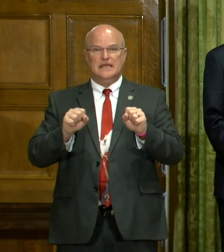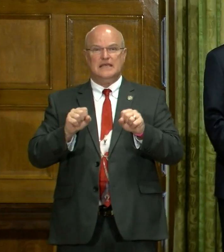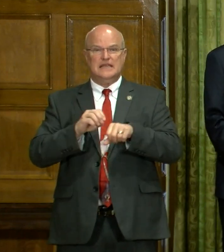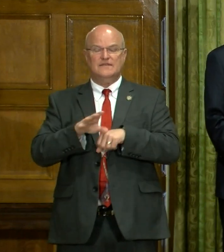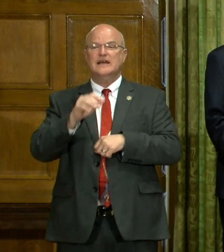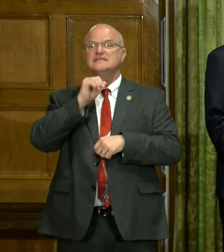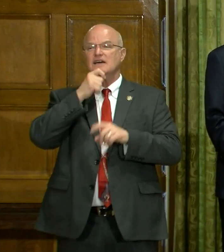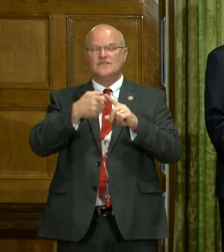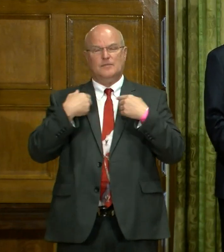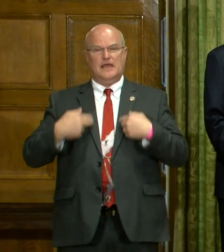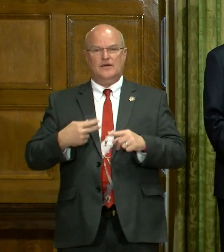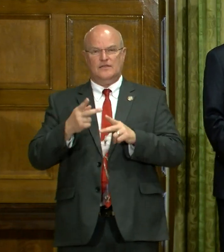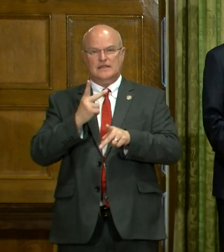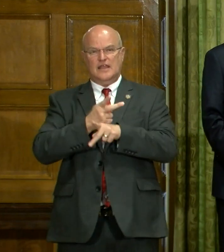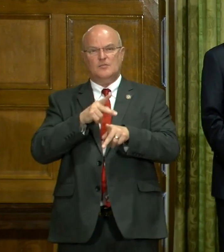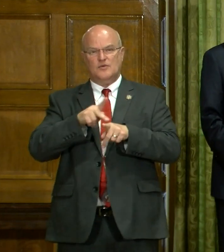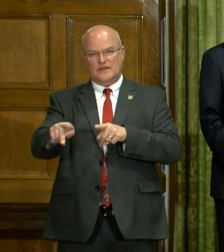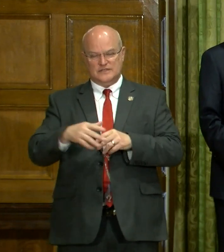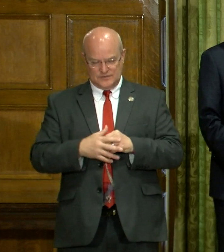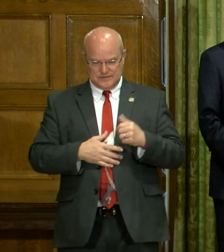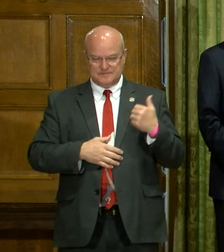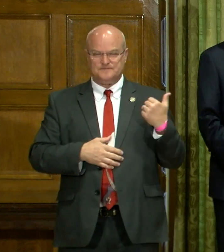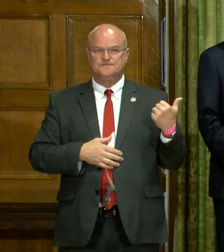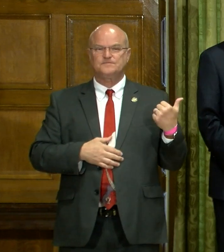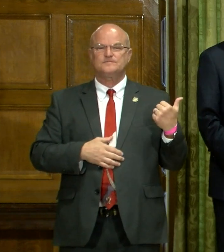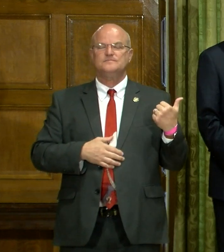advice not from healthcare professionals.